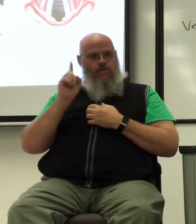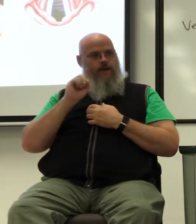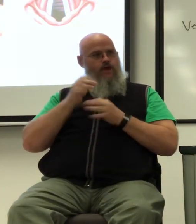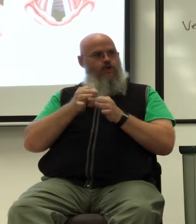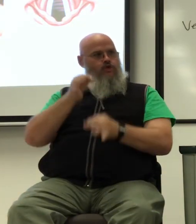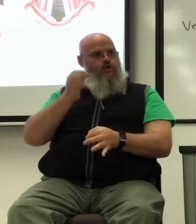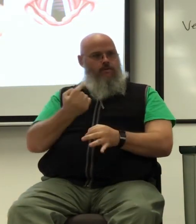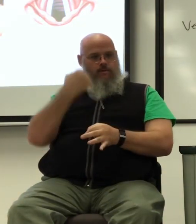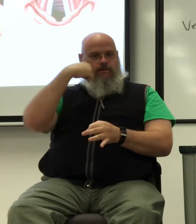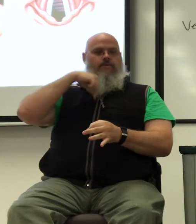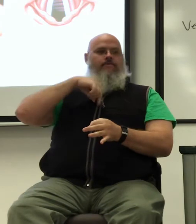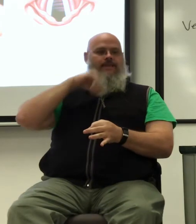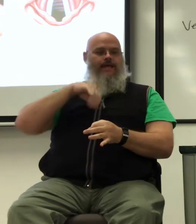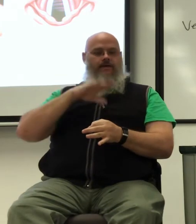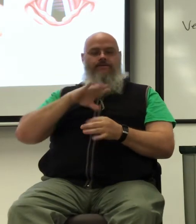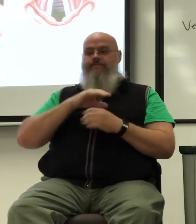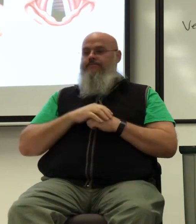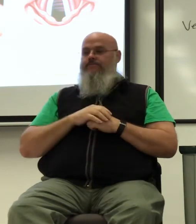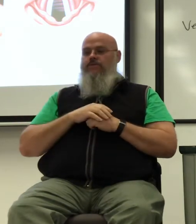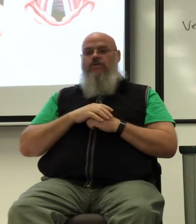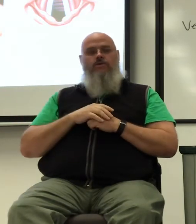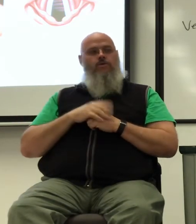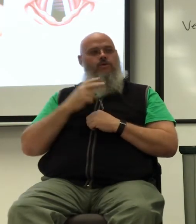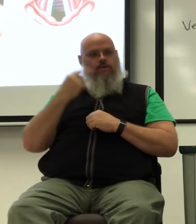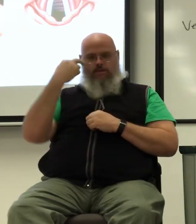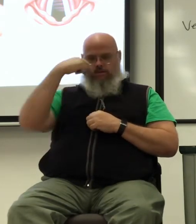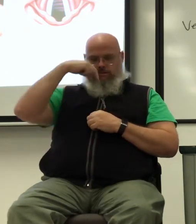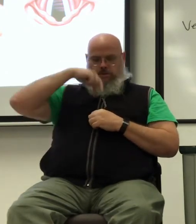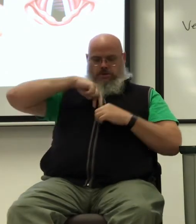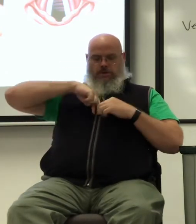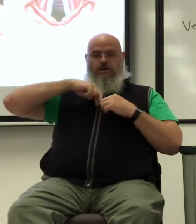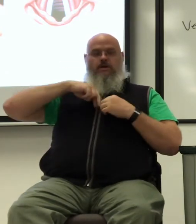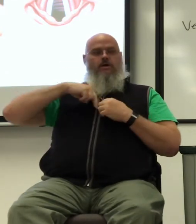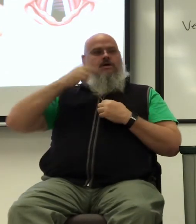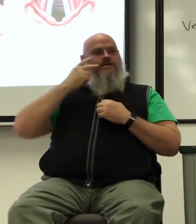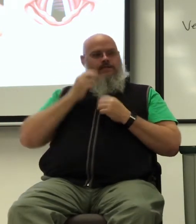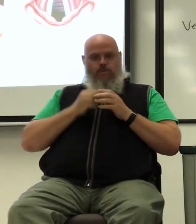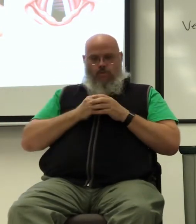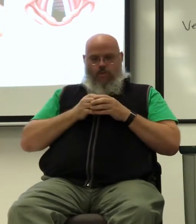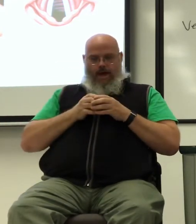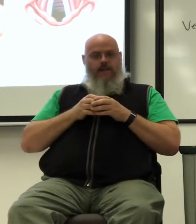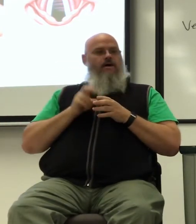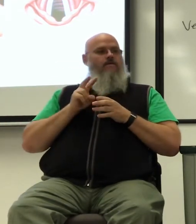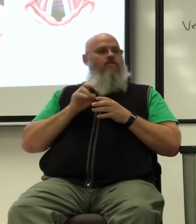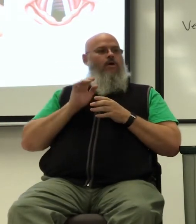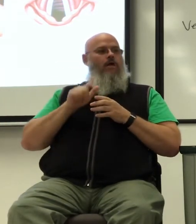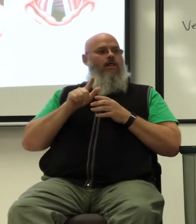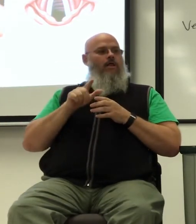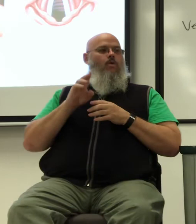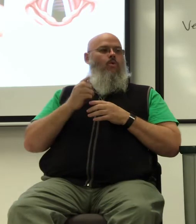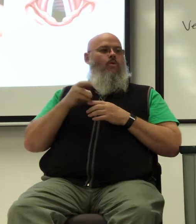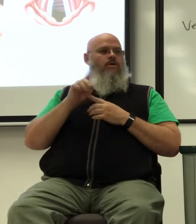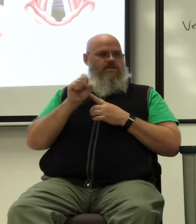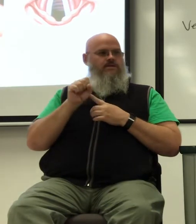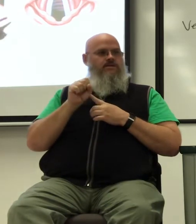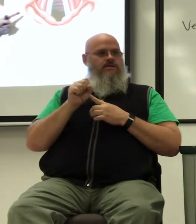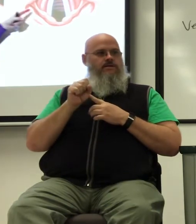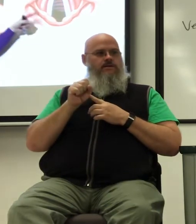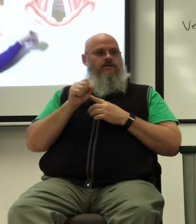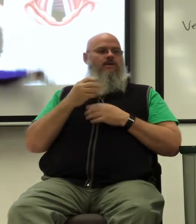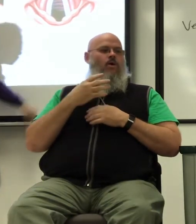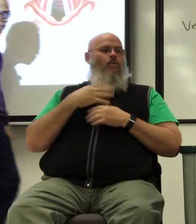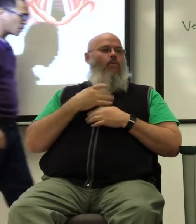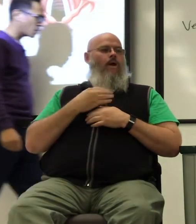So our model, if you look right down the gullet there, and you're looking for those whitish vocal cords. That's what you're seeing there. So in this picture